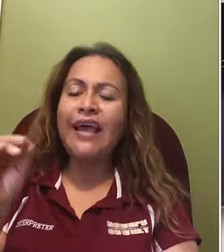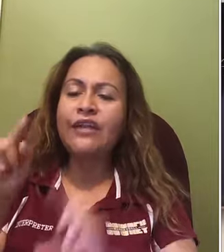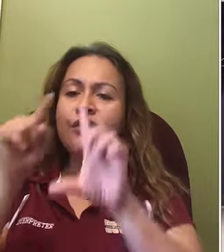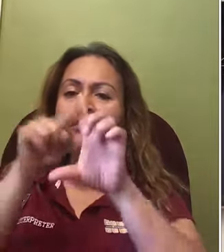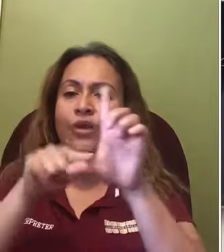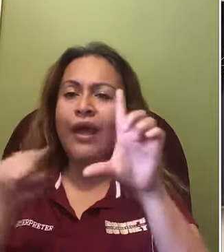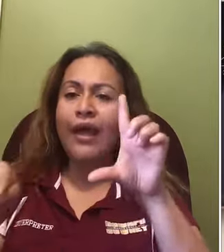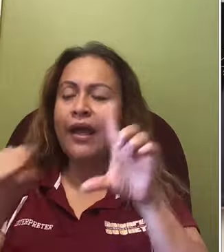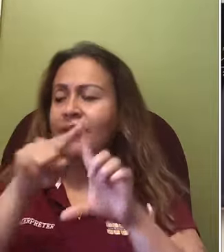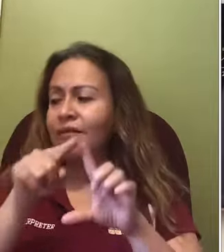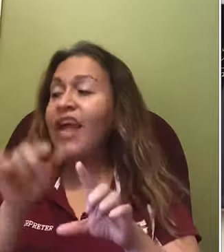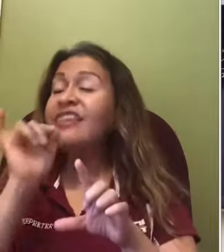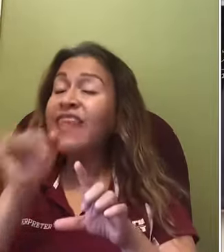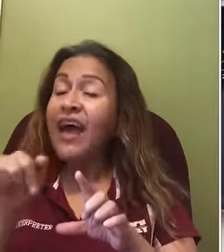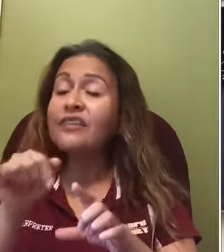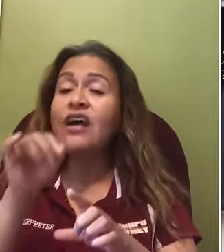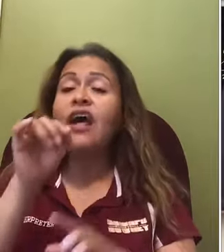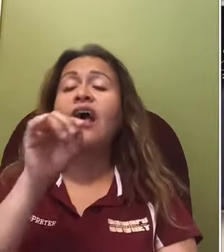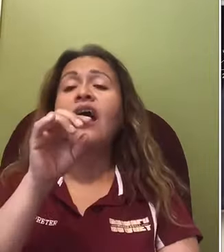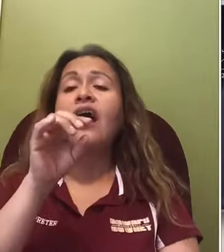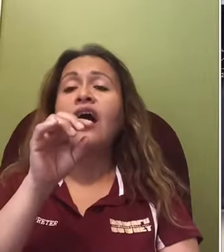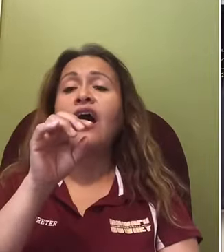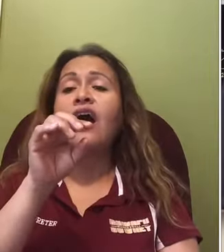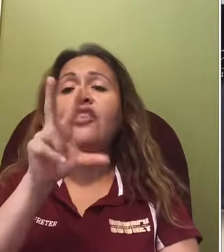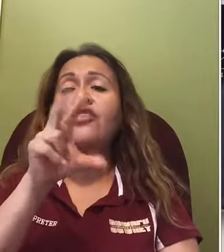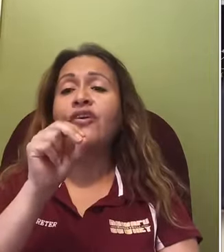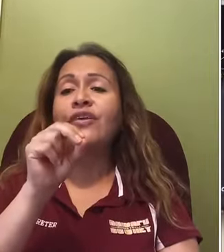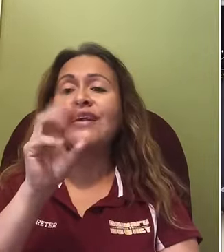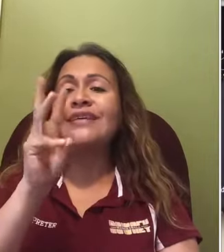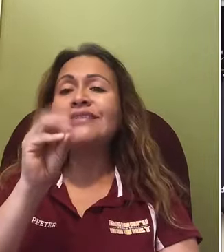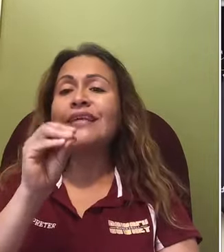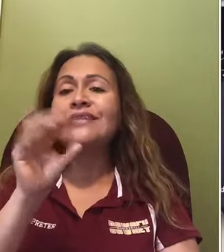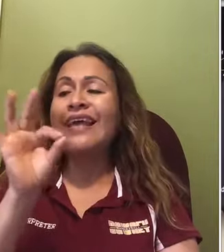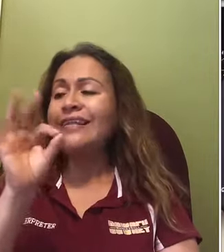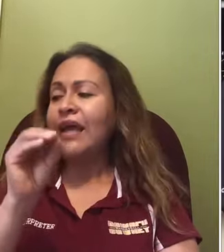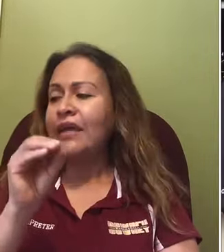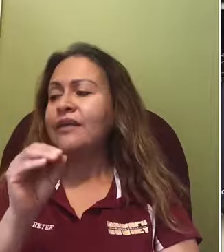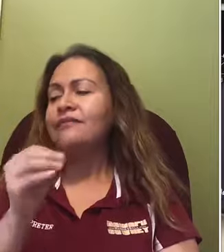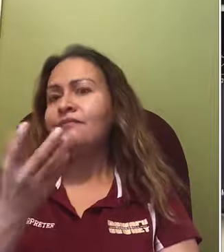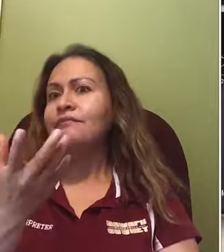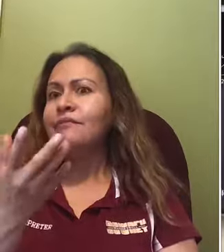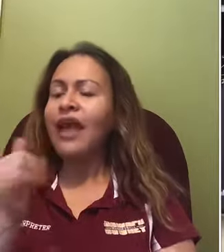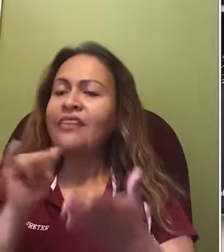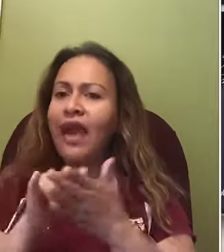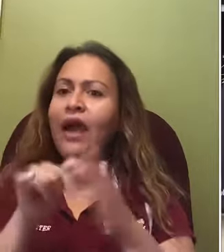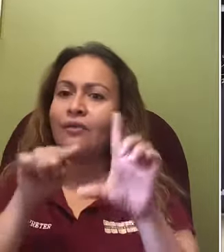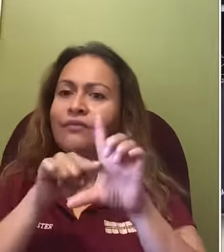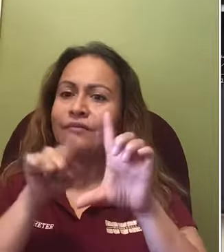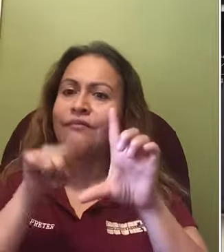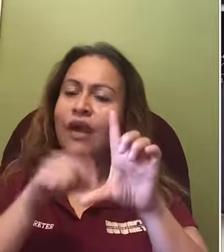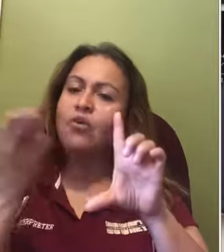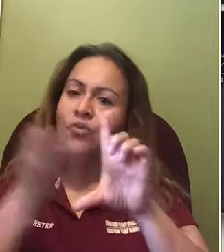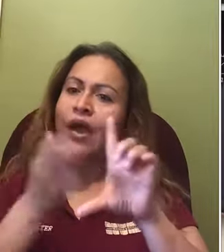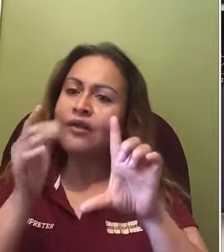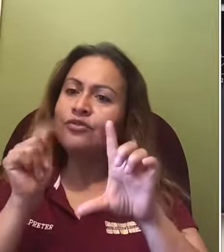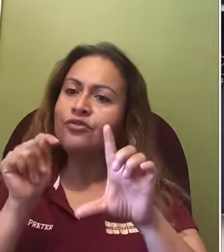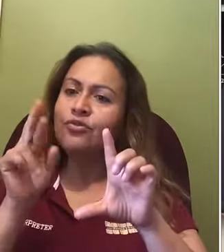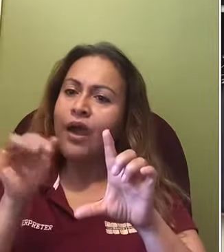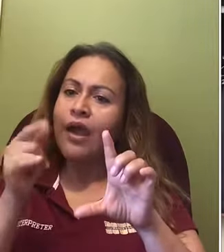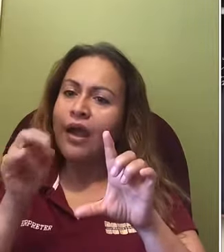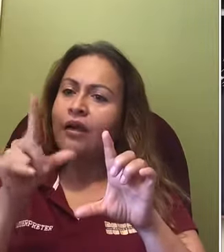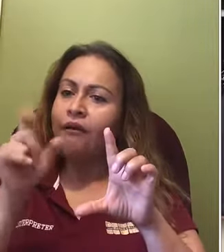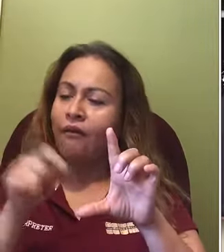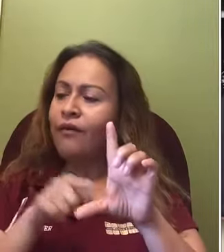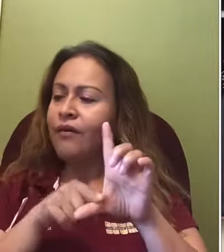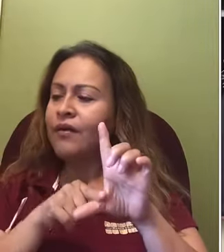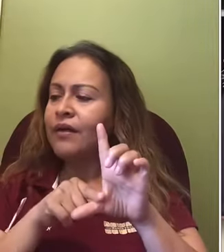is a 30, 60, 90 triangle. This right here is our right angle. I should have drawn it from the get-go to show that this is a right triangle. This angle right